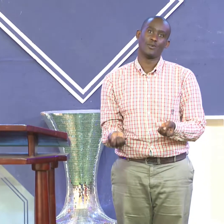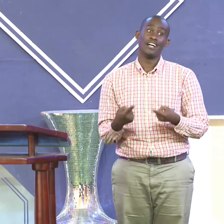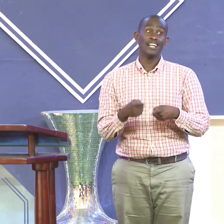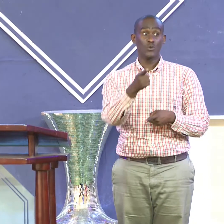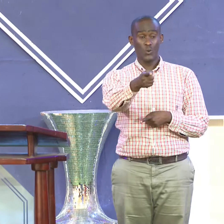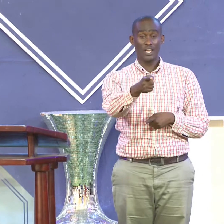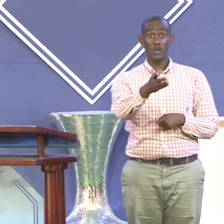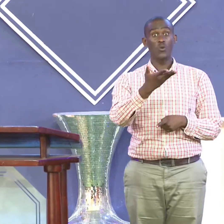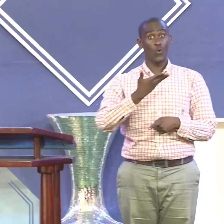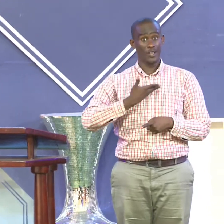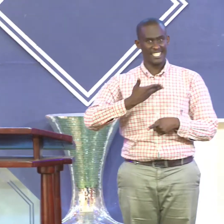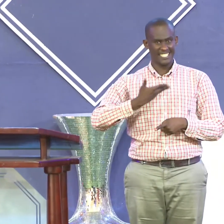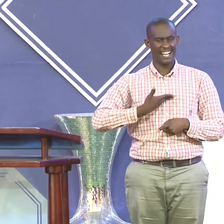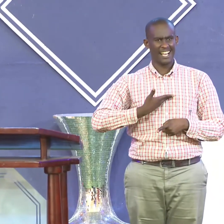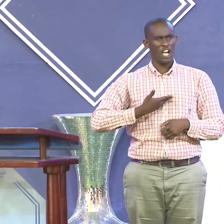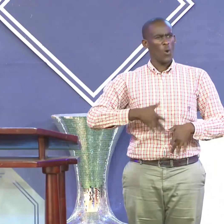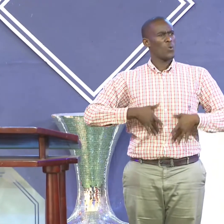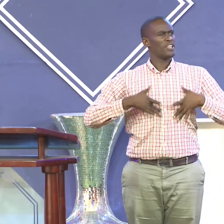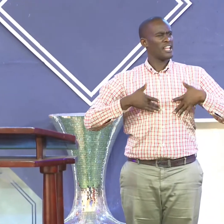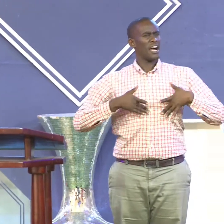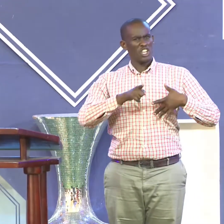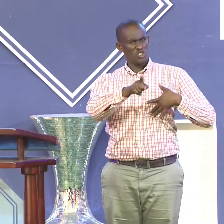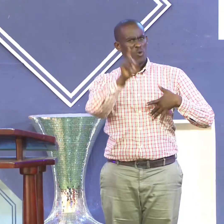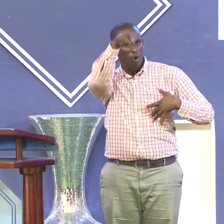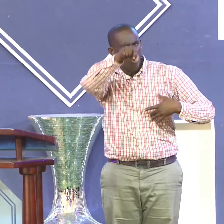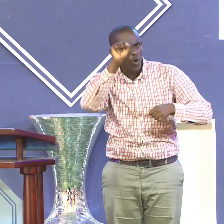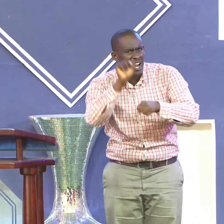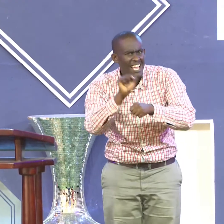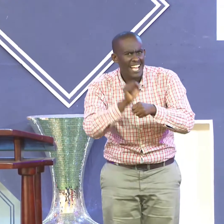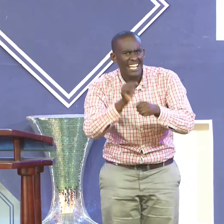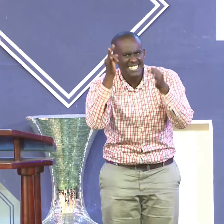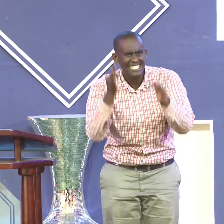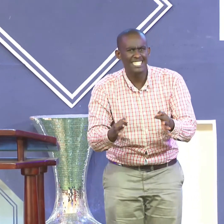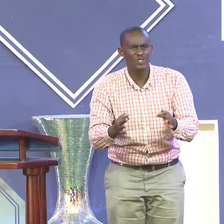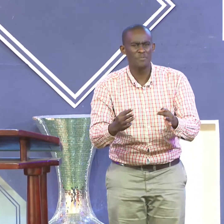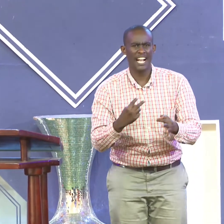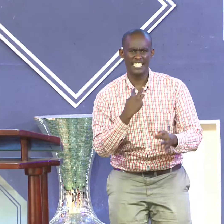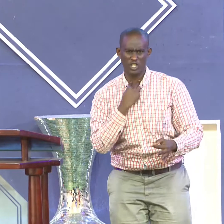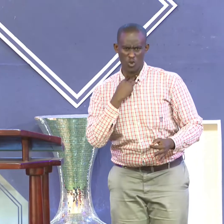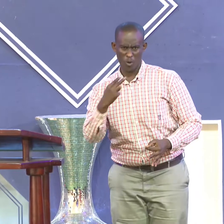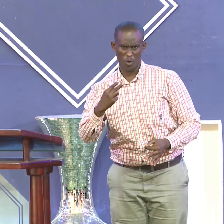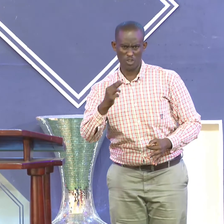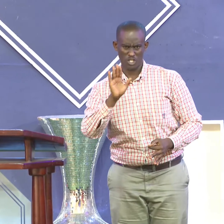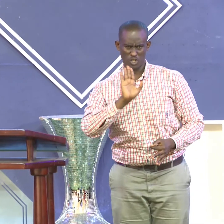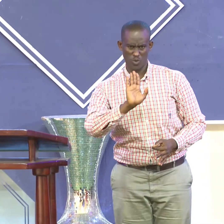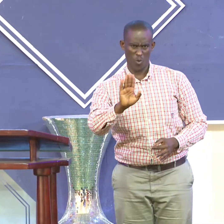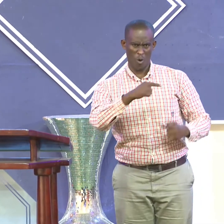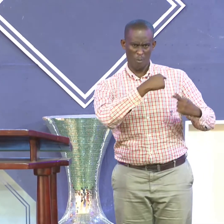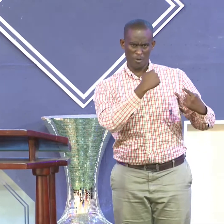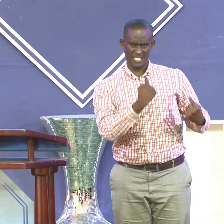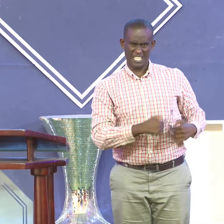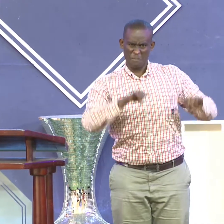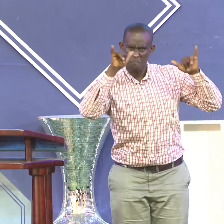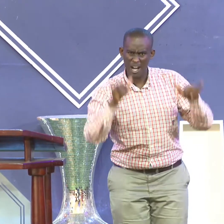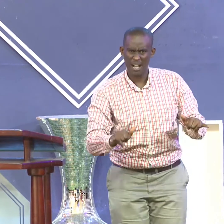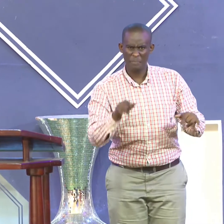no more. Today maybe you feel like doing something and there is a voice on